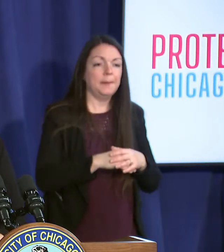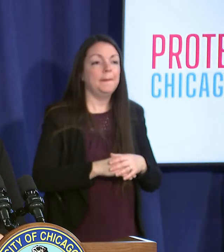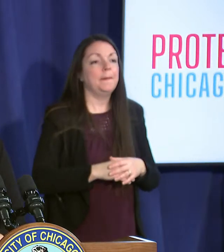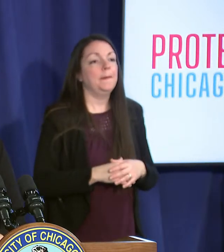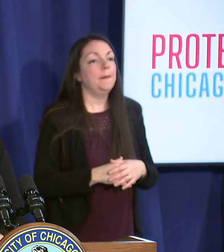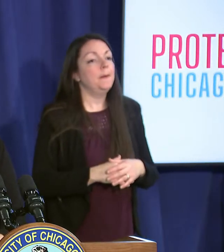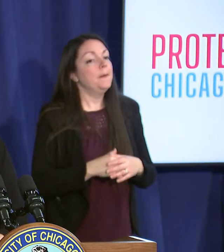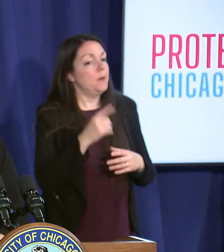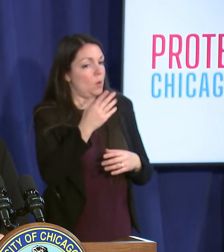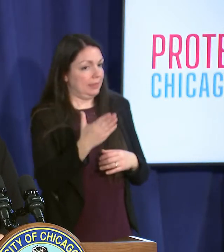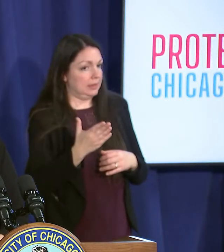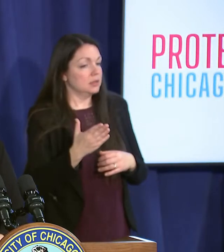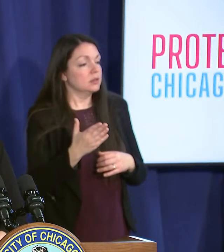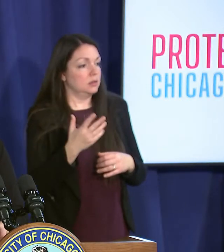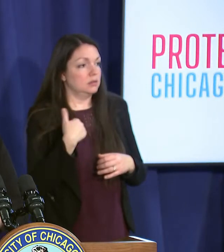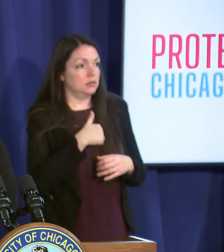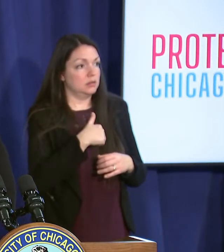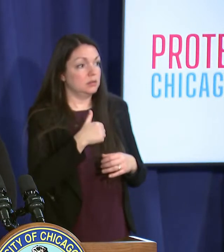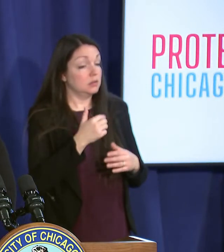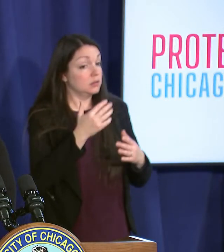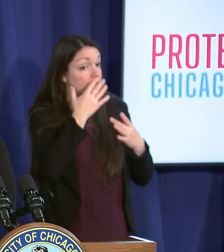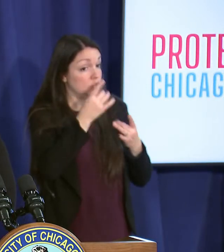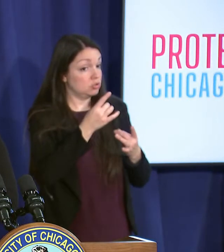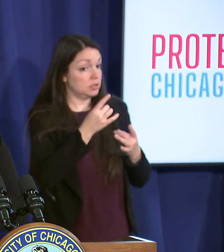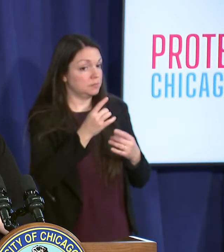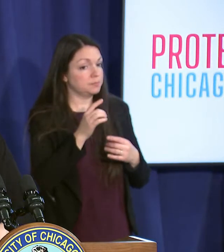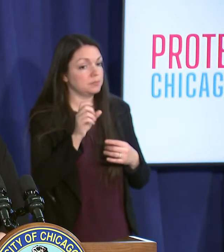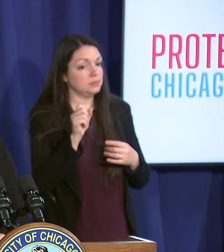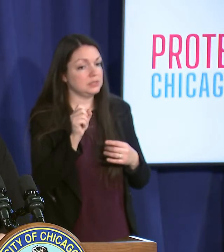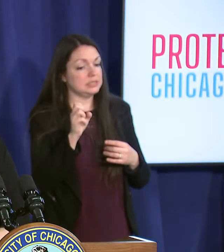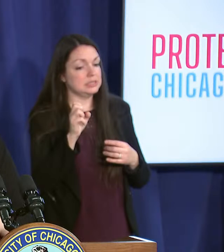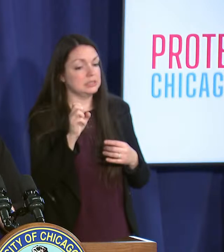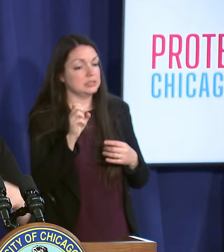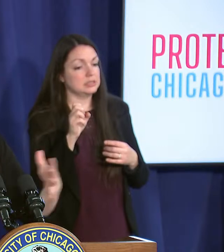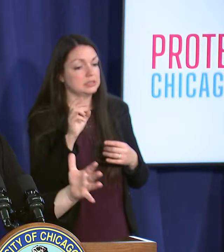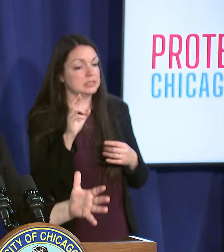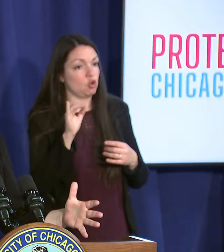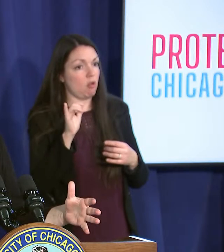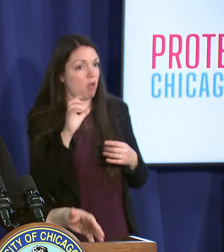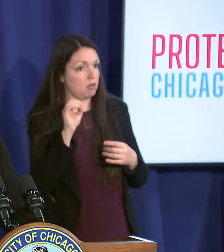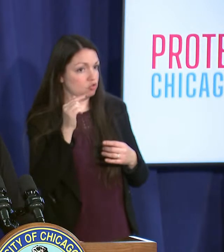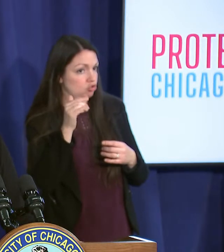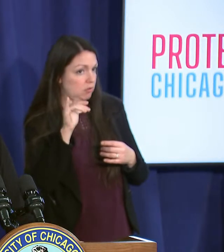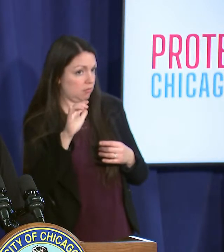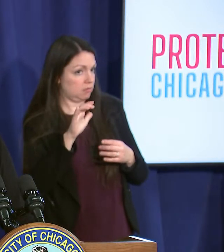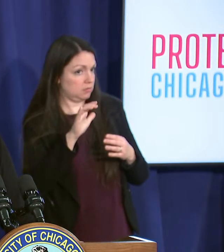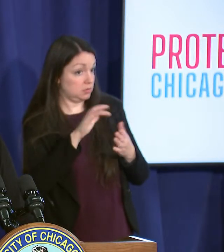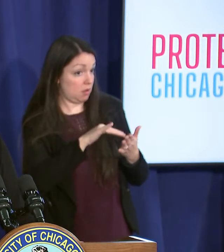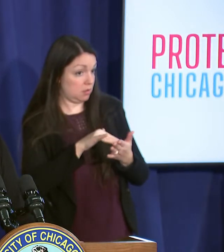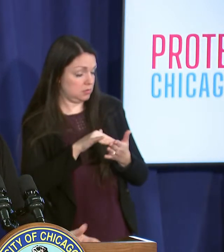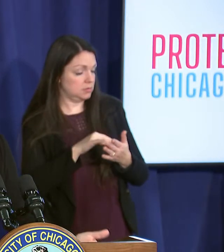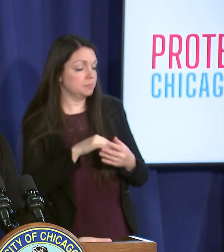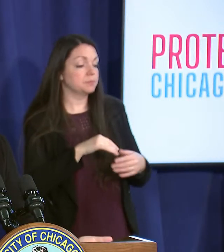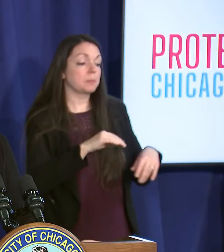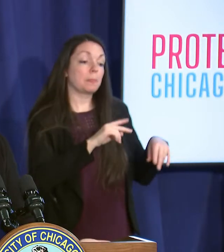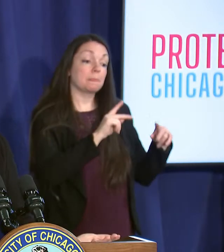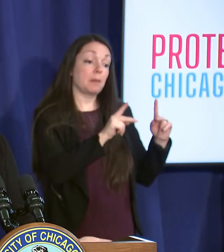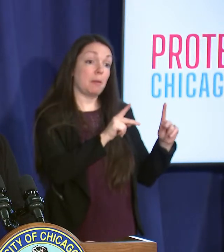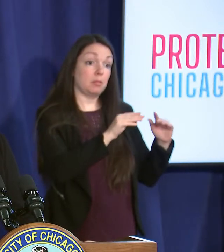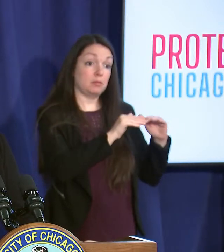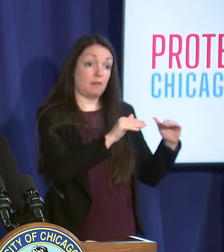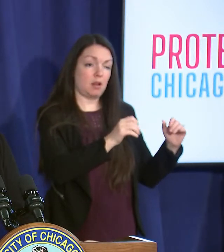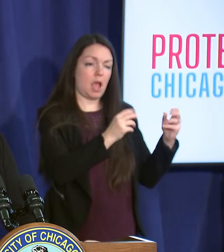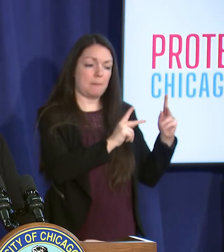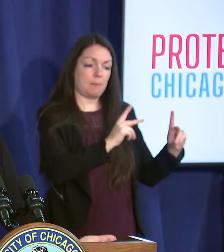of the things we're very interested in are what we call the serologic studies, which are we look at the population level of how many people